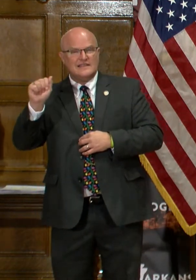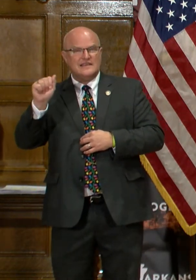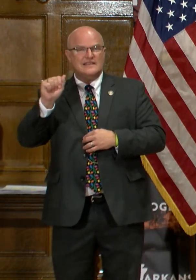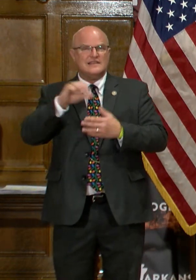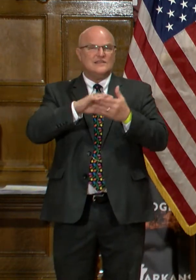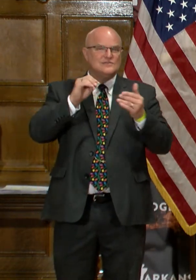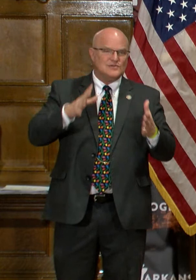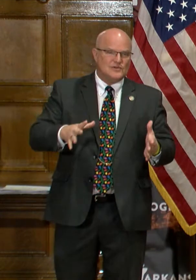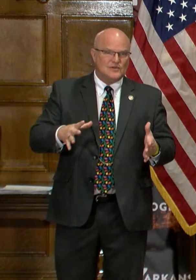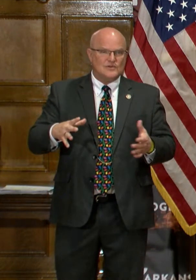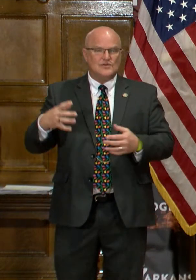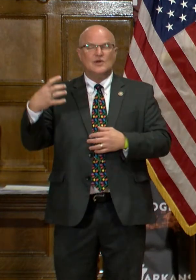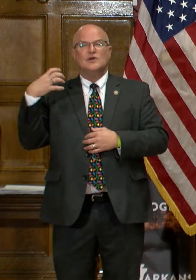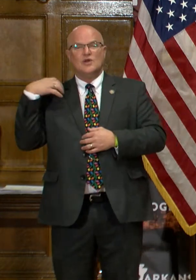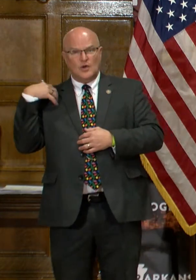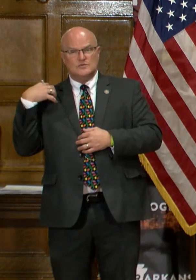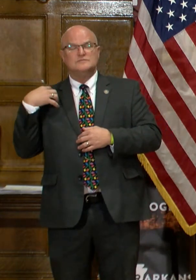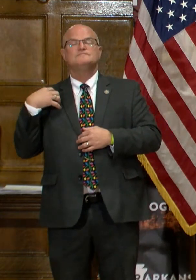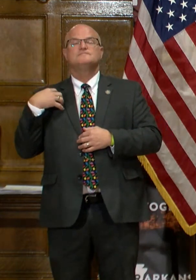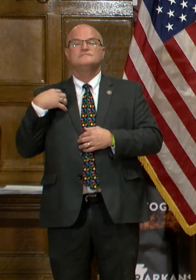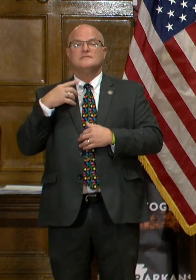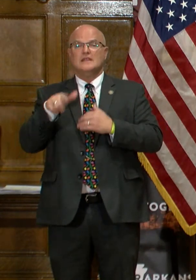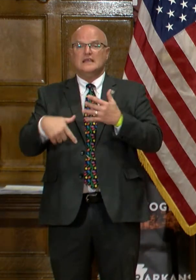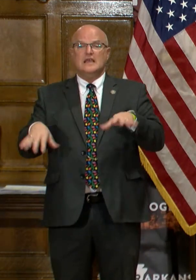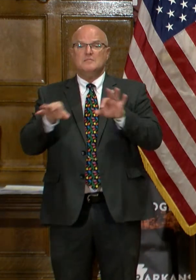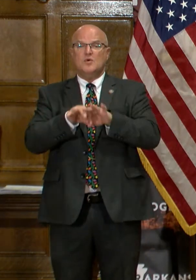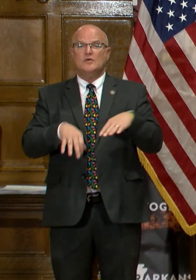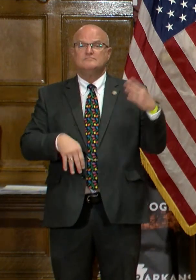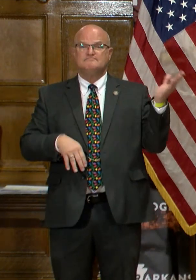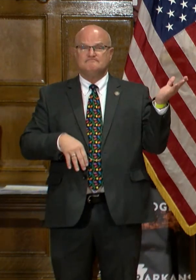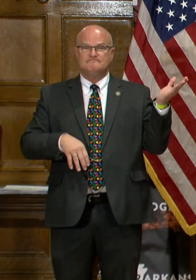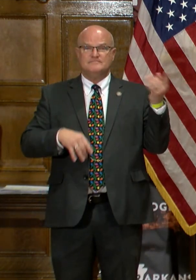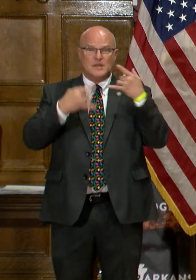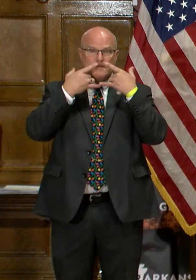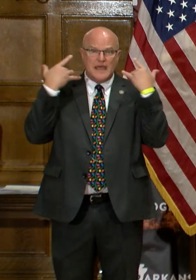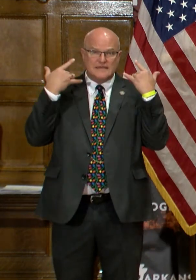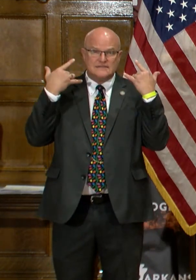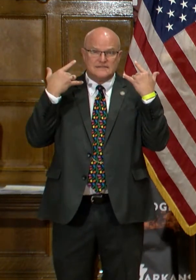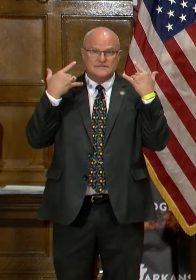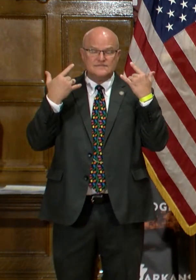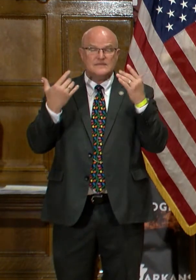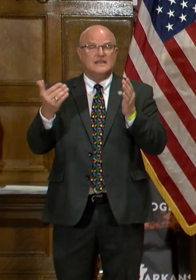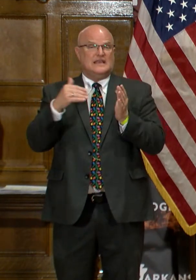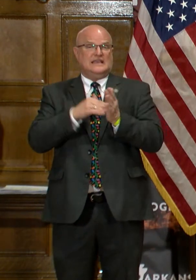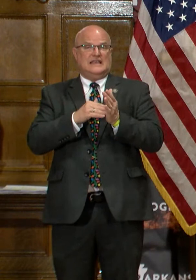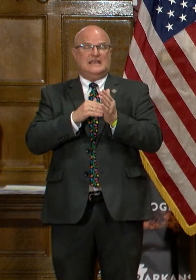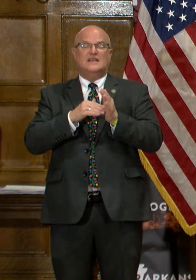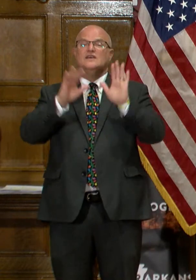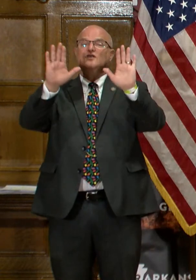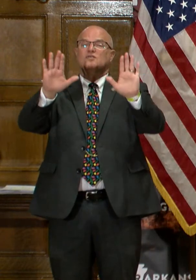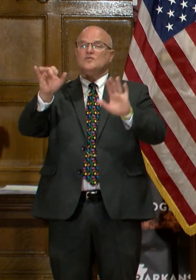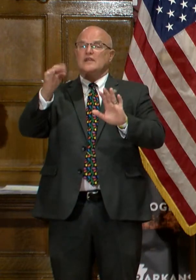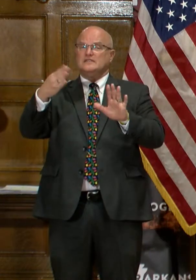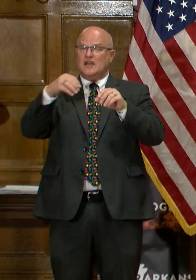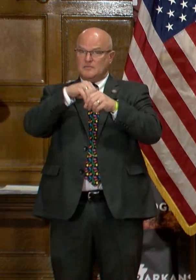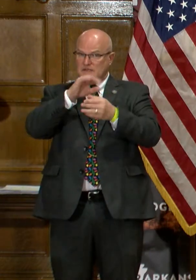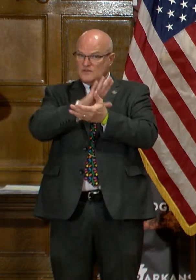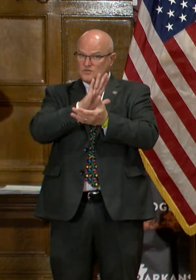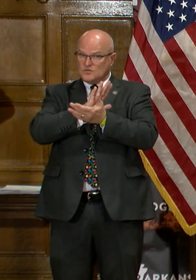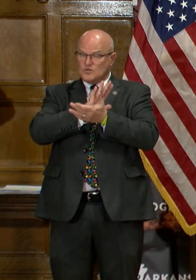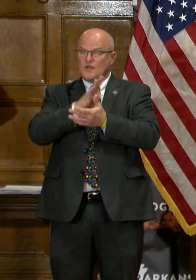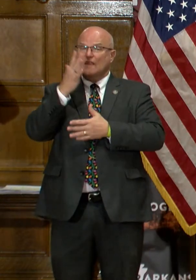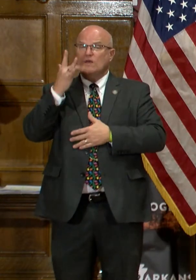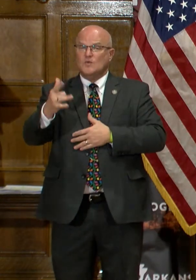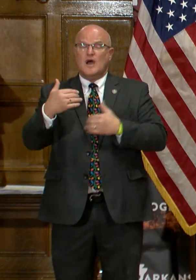coach, this is the most important thing that we can wear. And again, we've done a great job in the schools, and that's